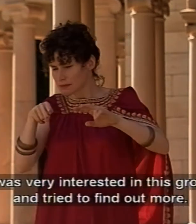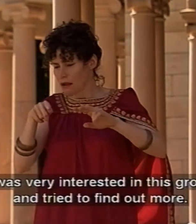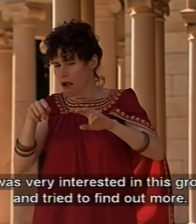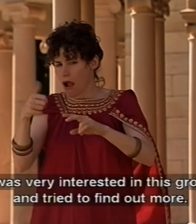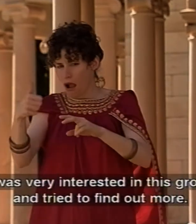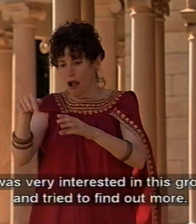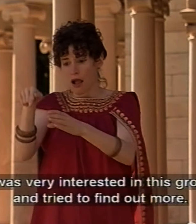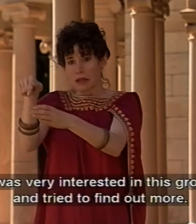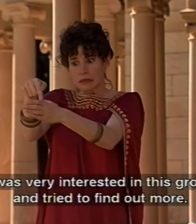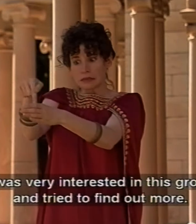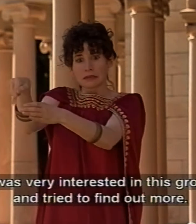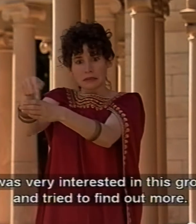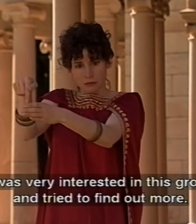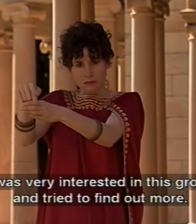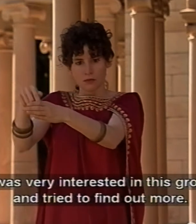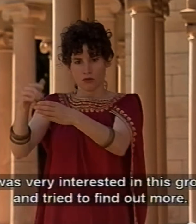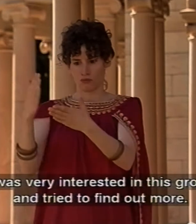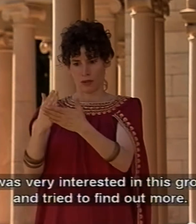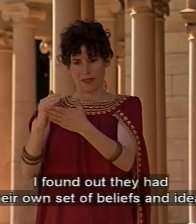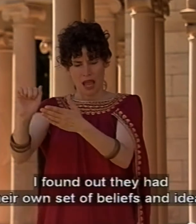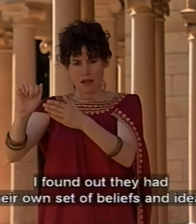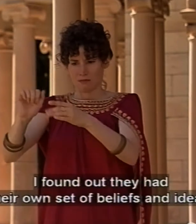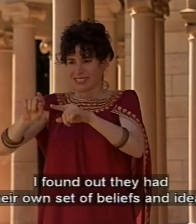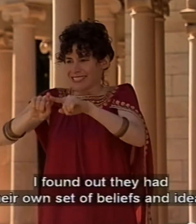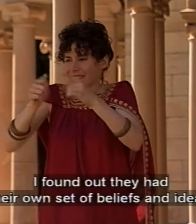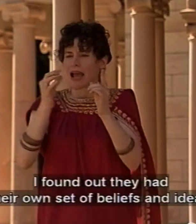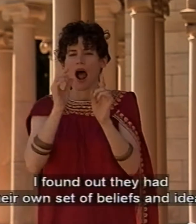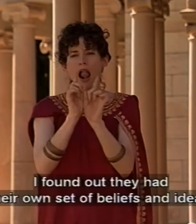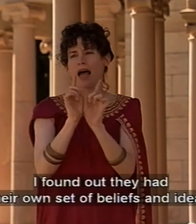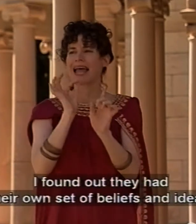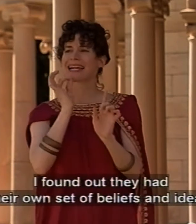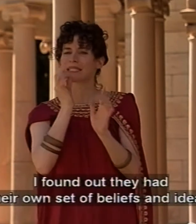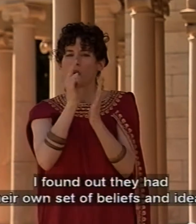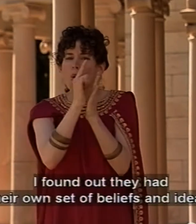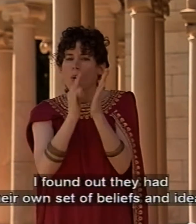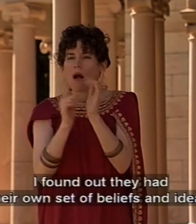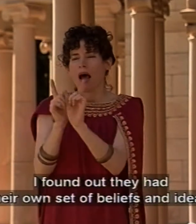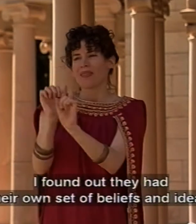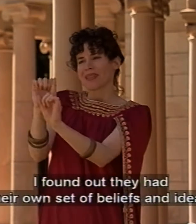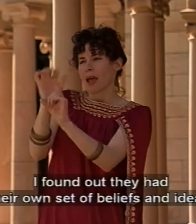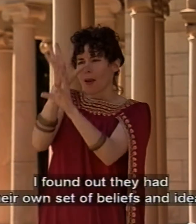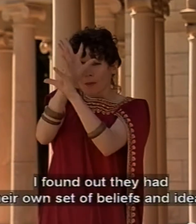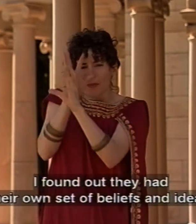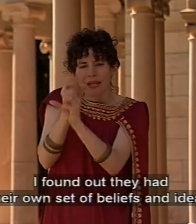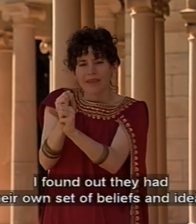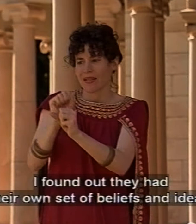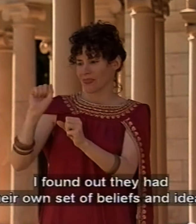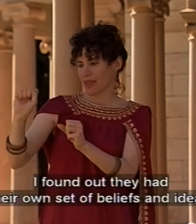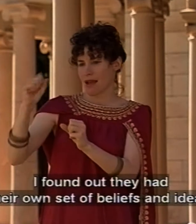I tried to find out more about them. I found out that they had their own set of beliefs and